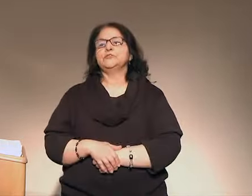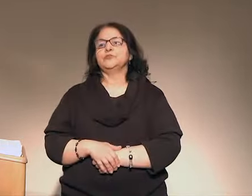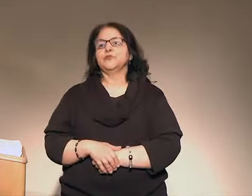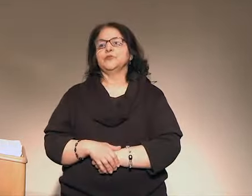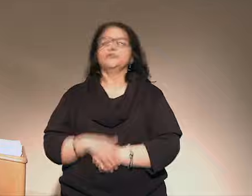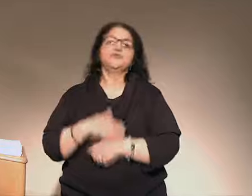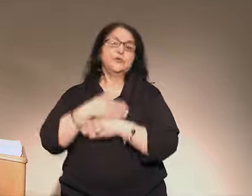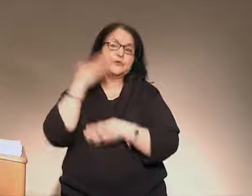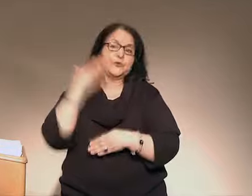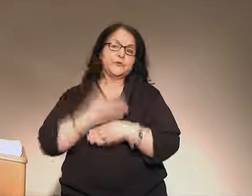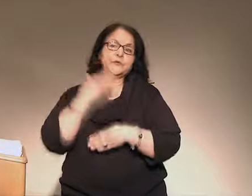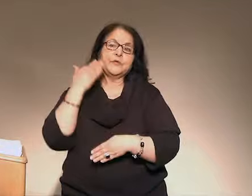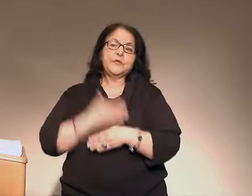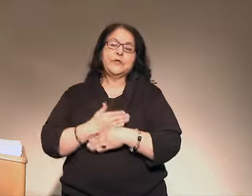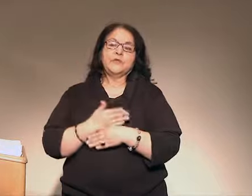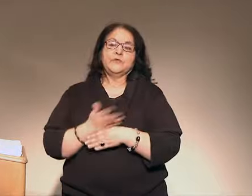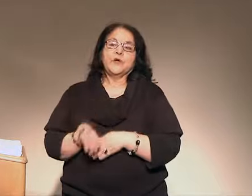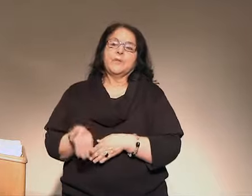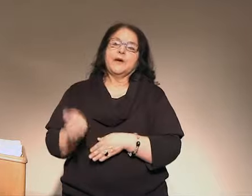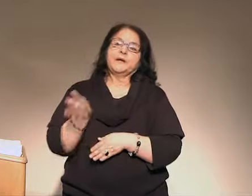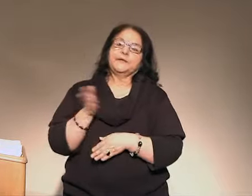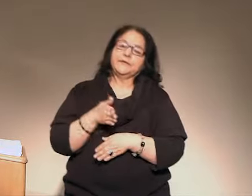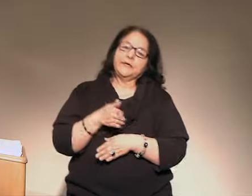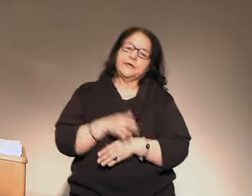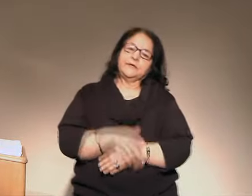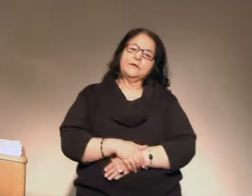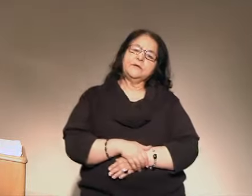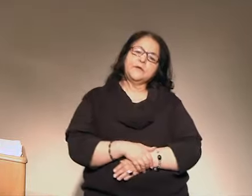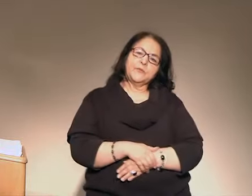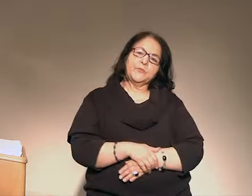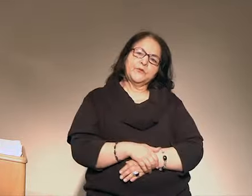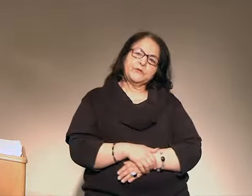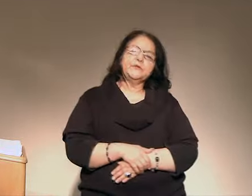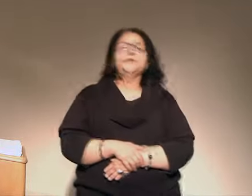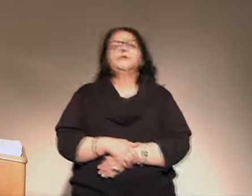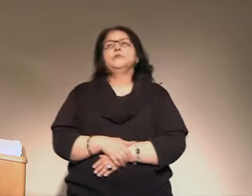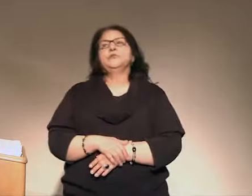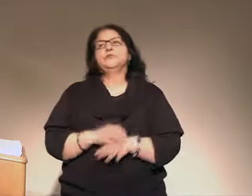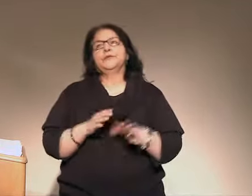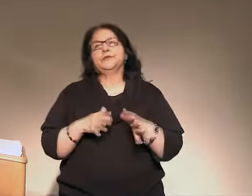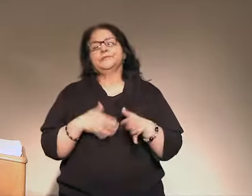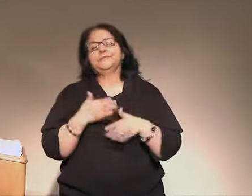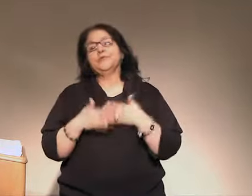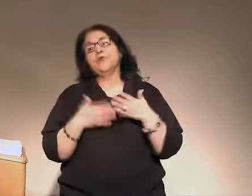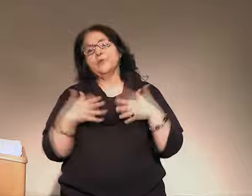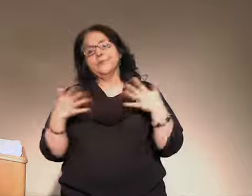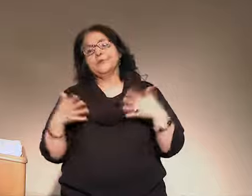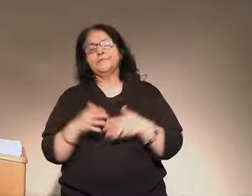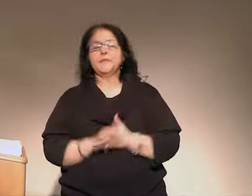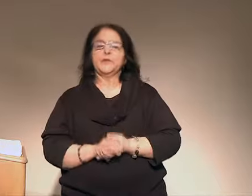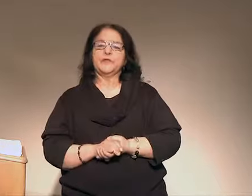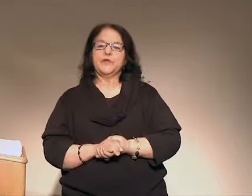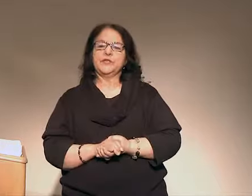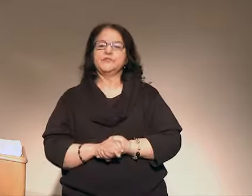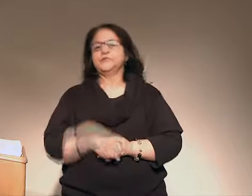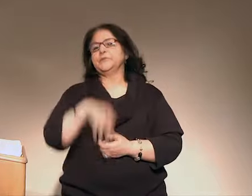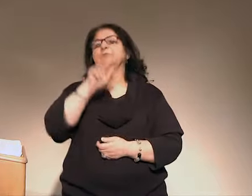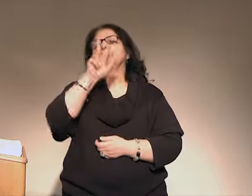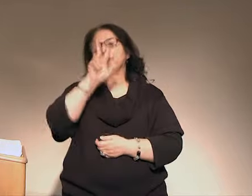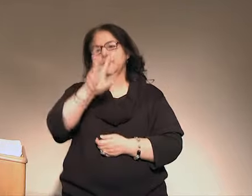you learned was window, and if you combined a number with it, you would then form a number phrase, which would be